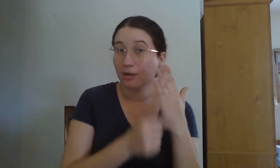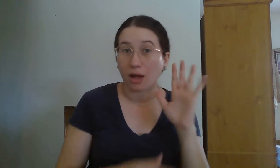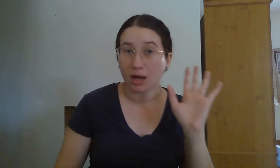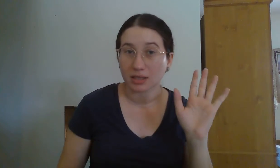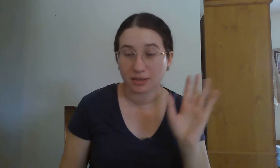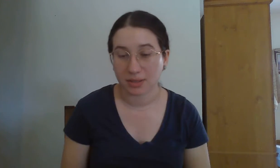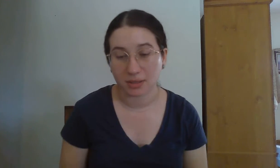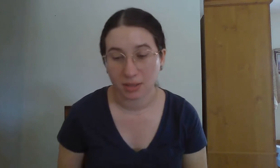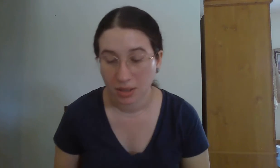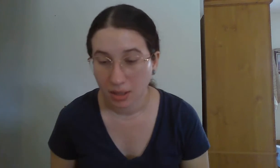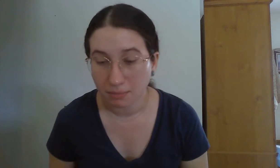catalog even.